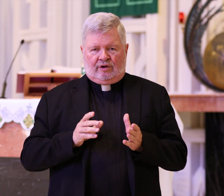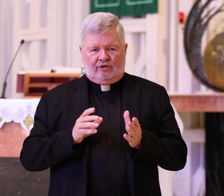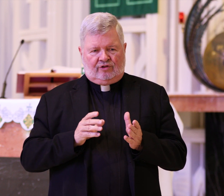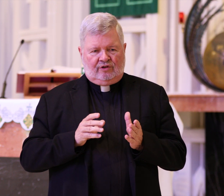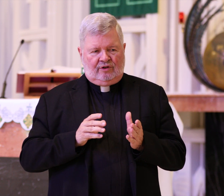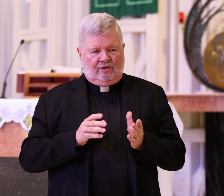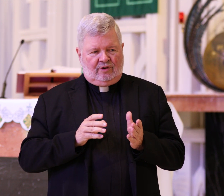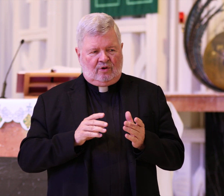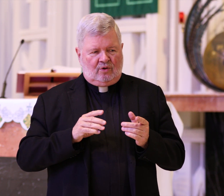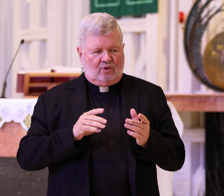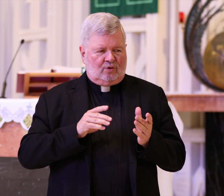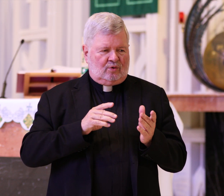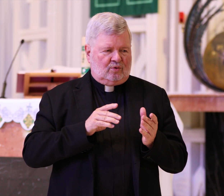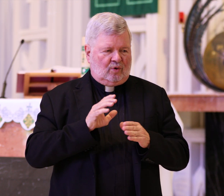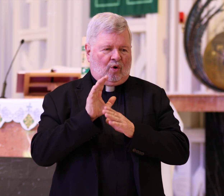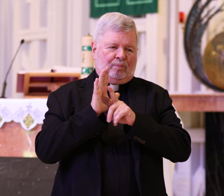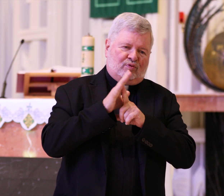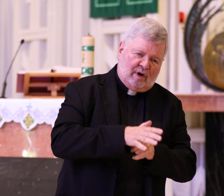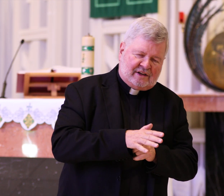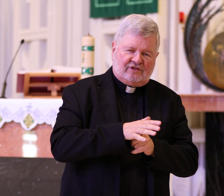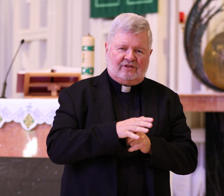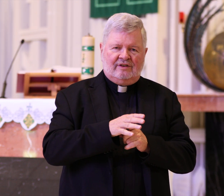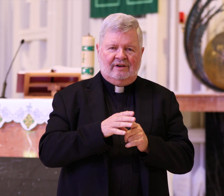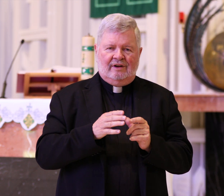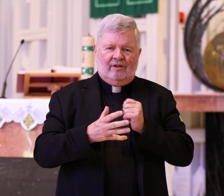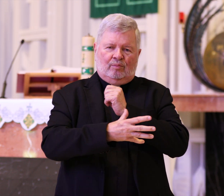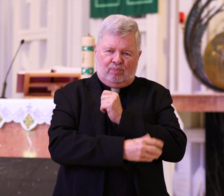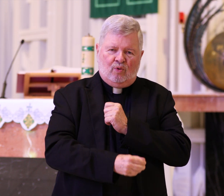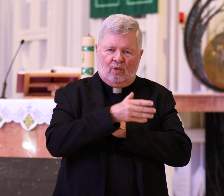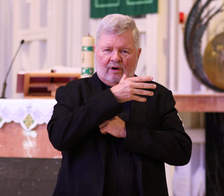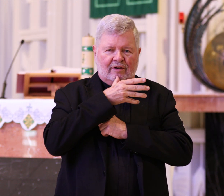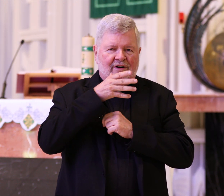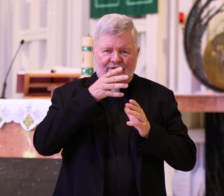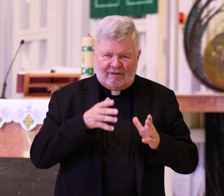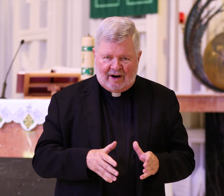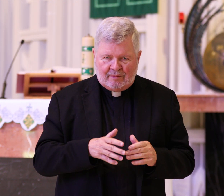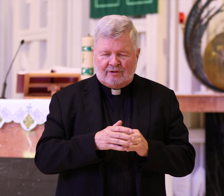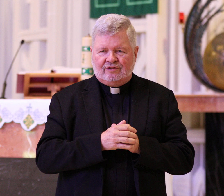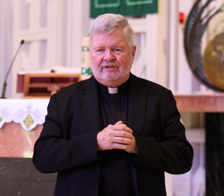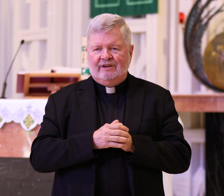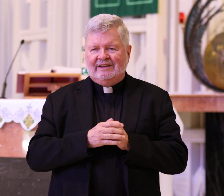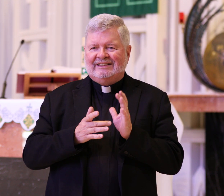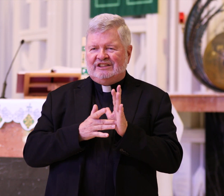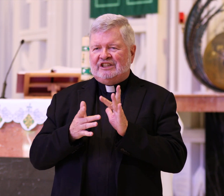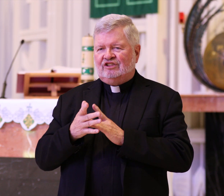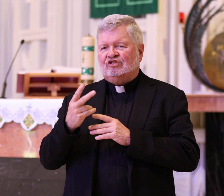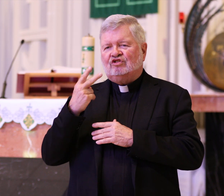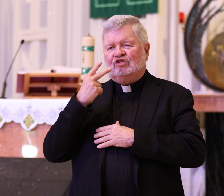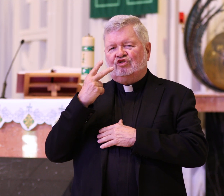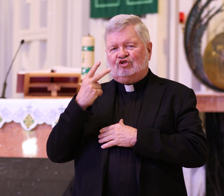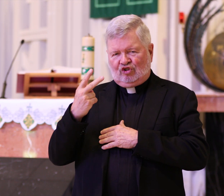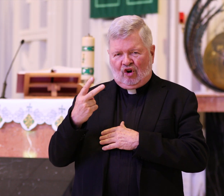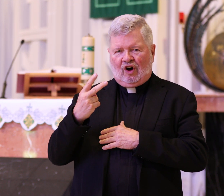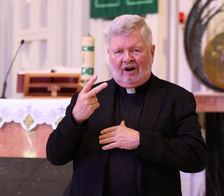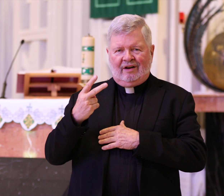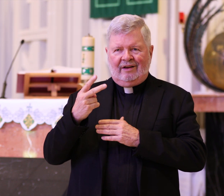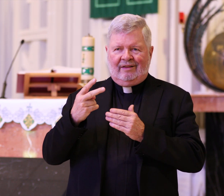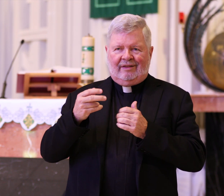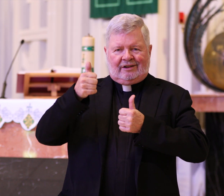landowners who oppressed poor farmers. Jesus saw the